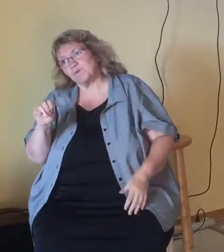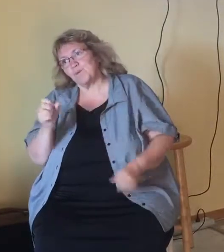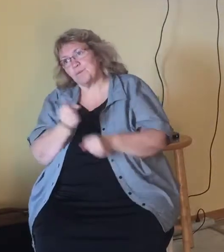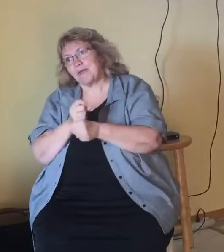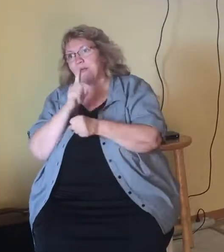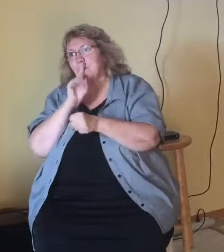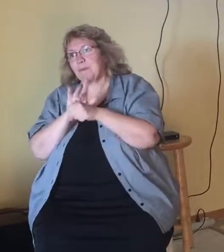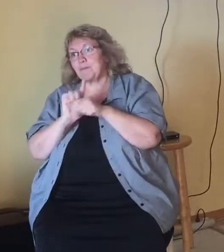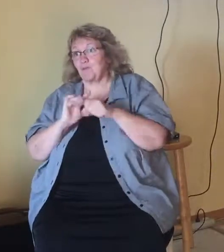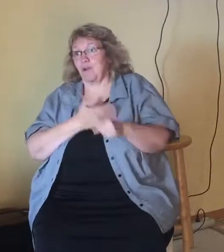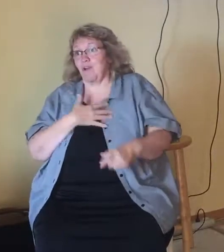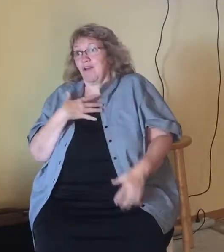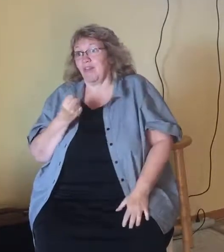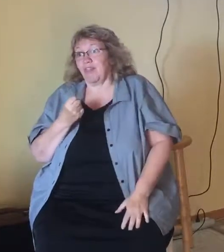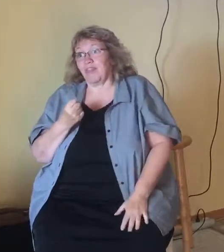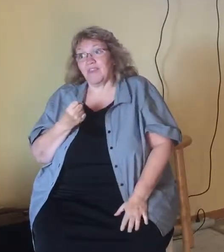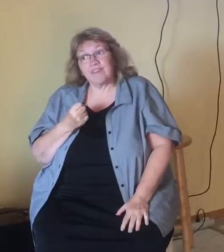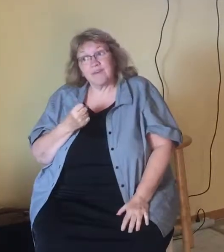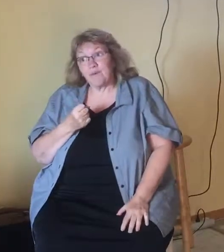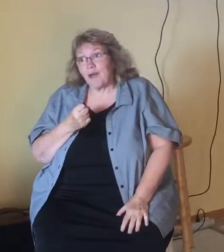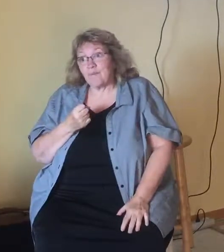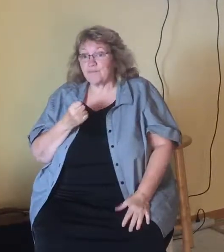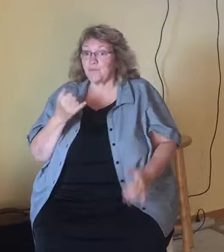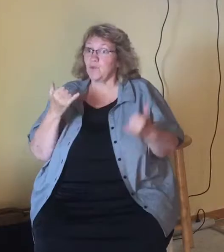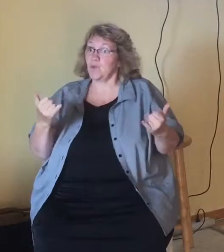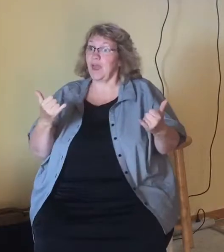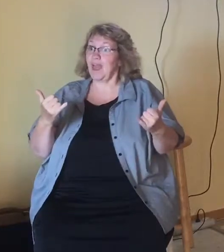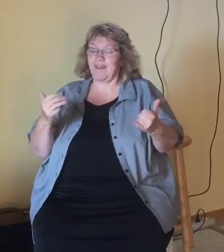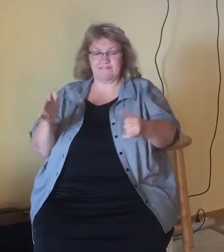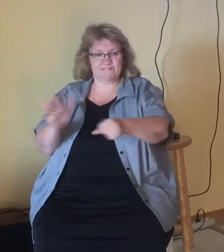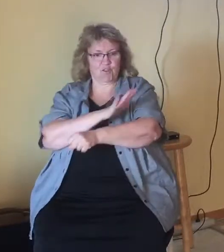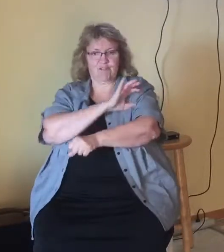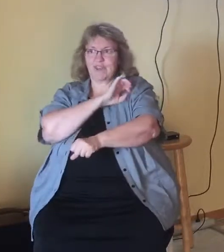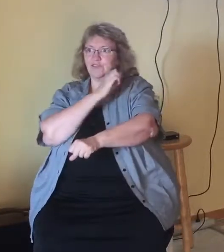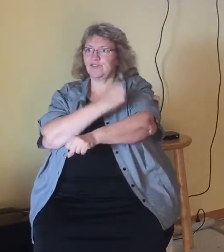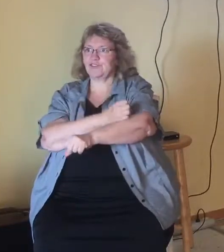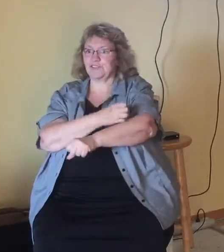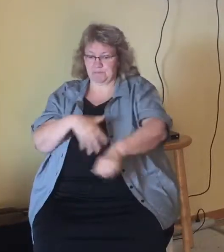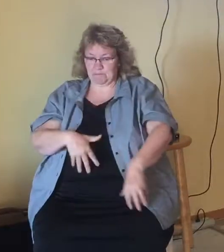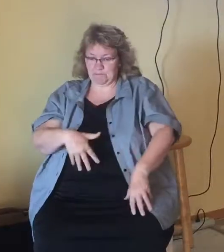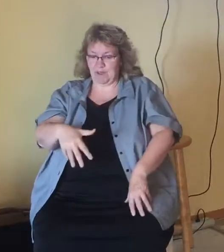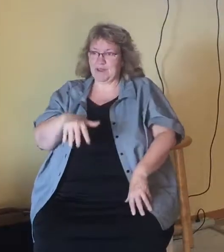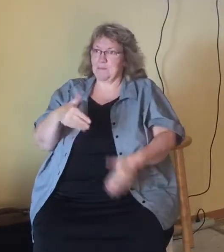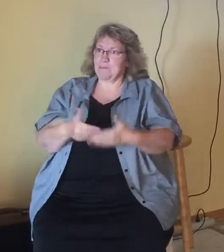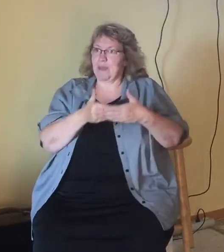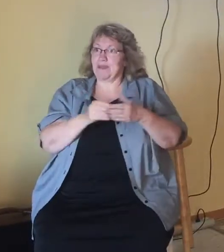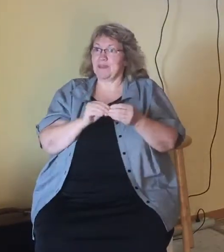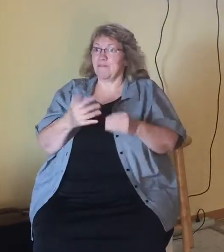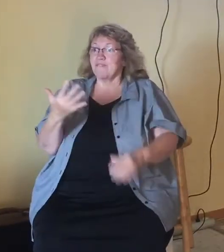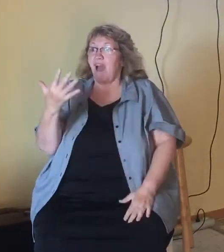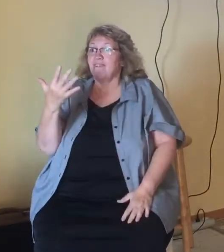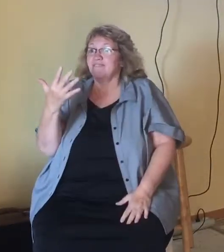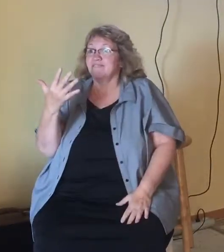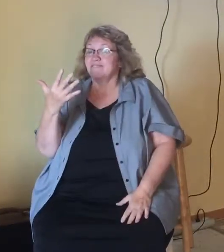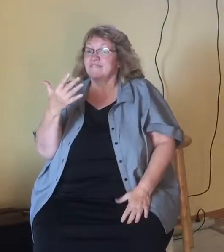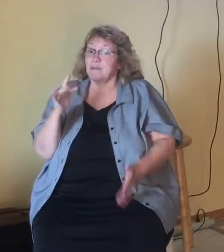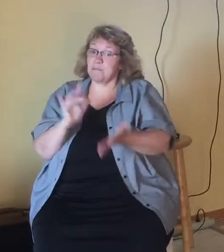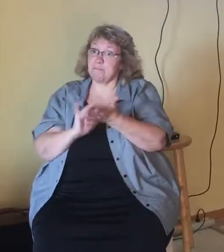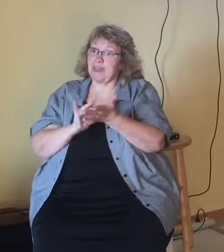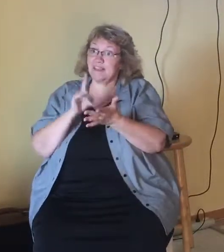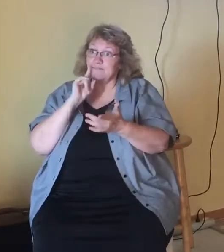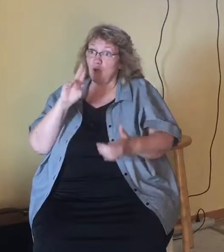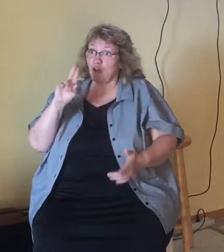to our health. Today, I have energy. I'm pregnant with baby number 5. I have not had to take any